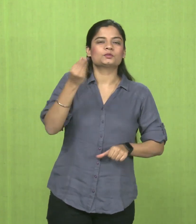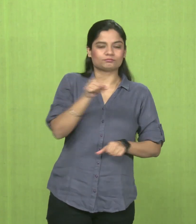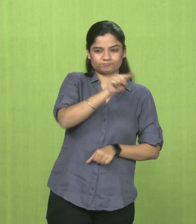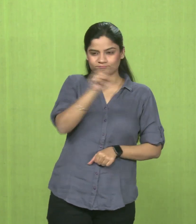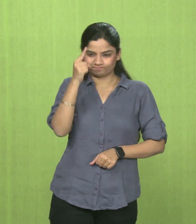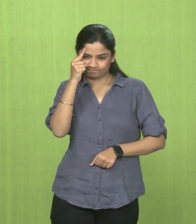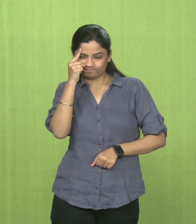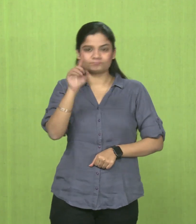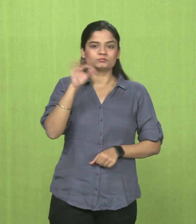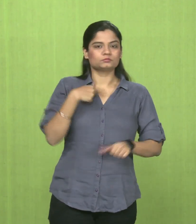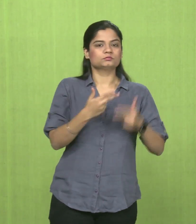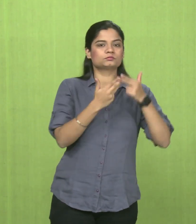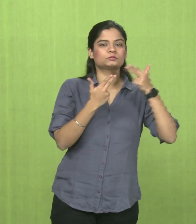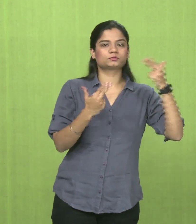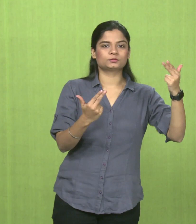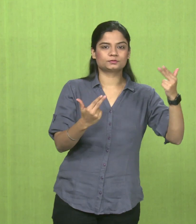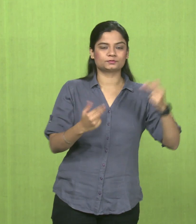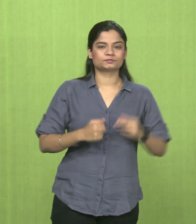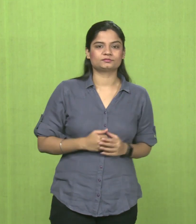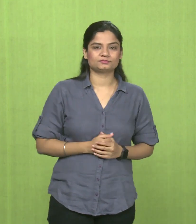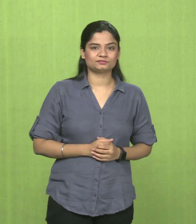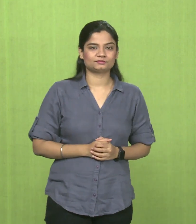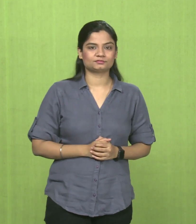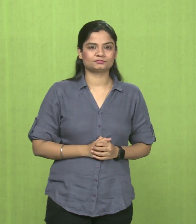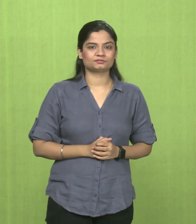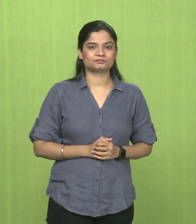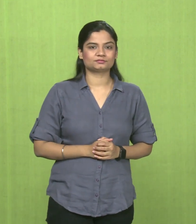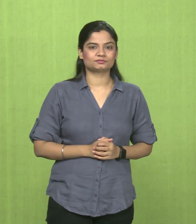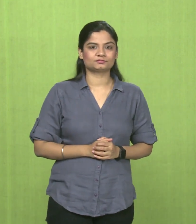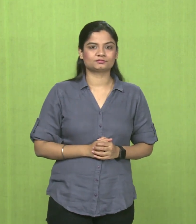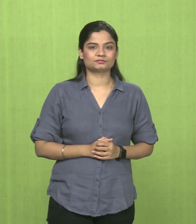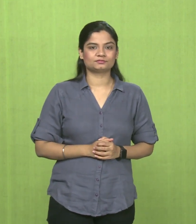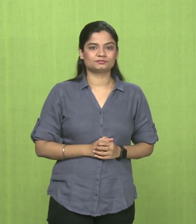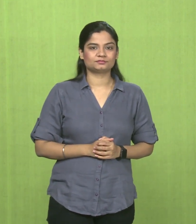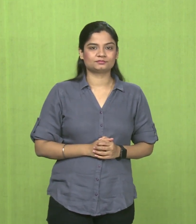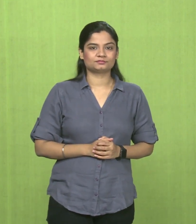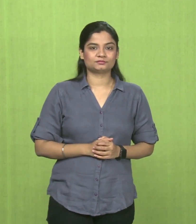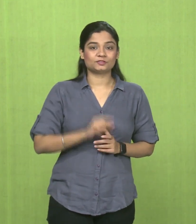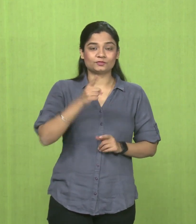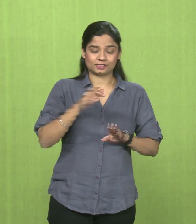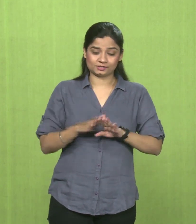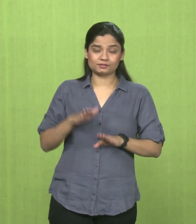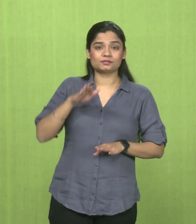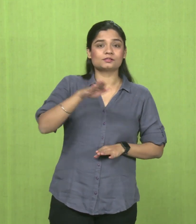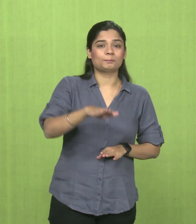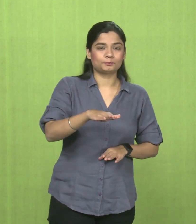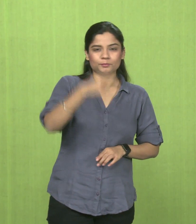alternatives, deciding the best option, selection course of action between different choices. It involves